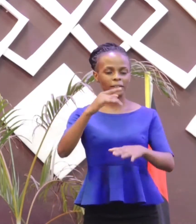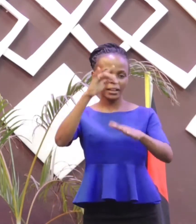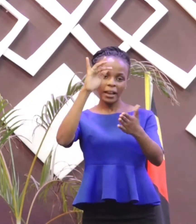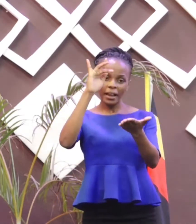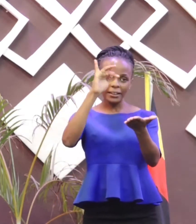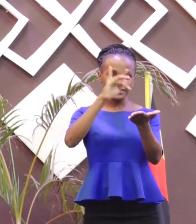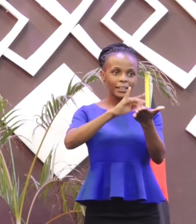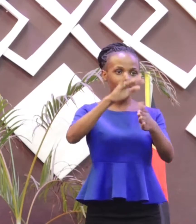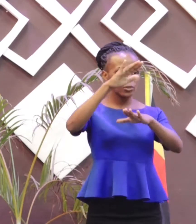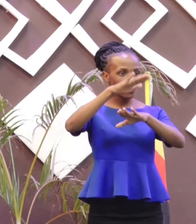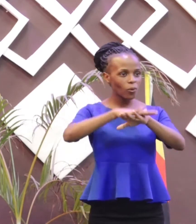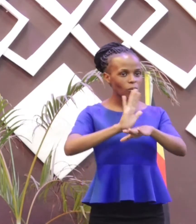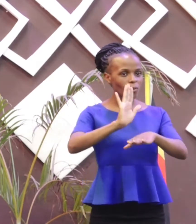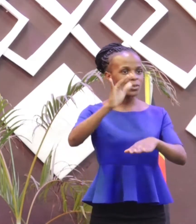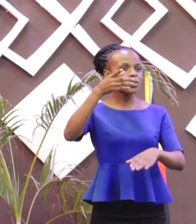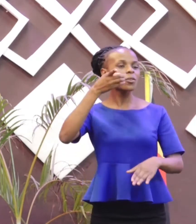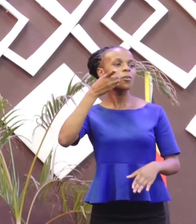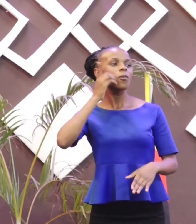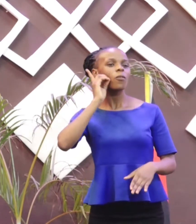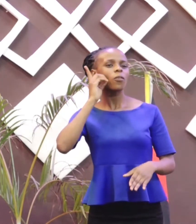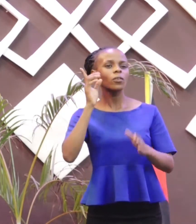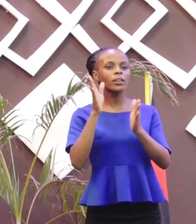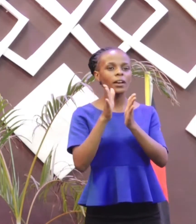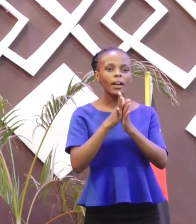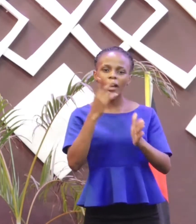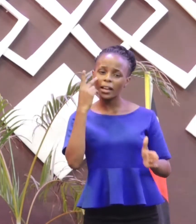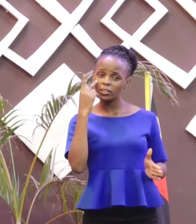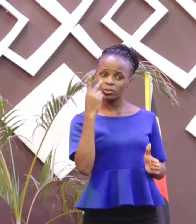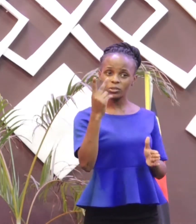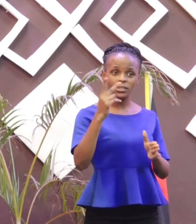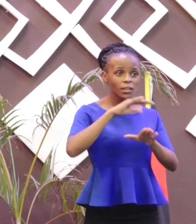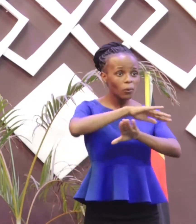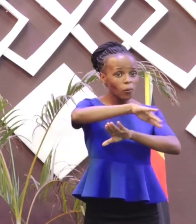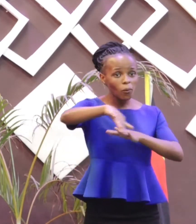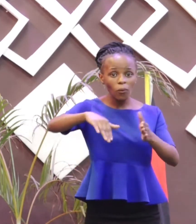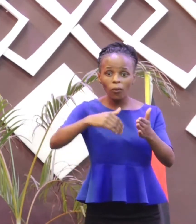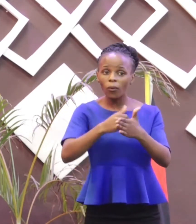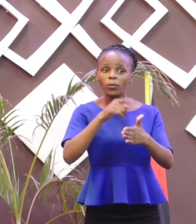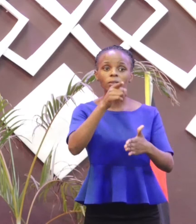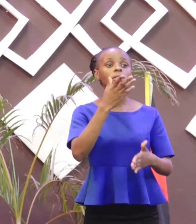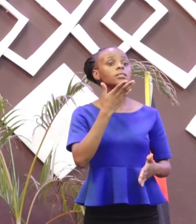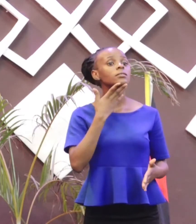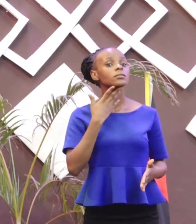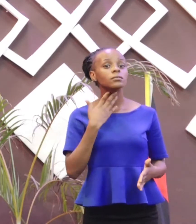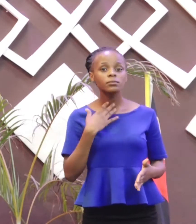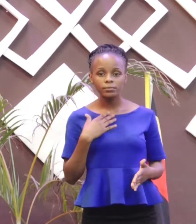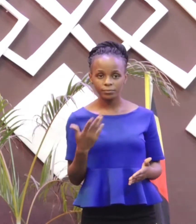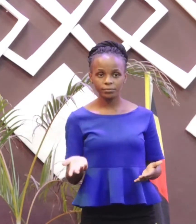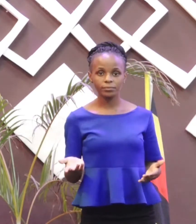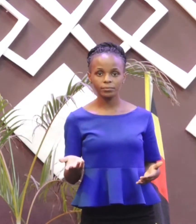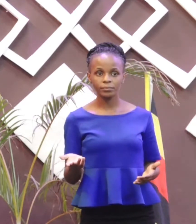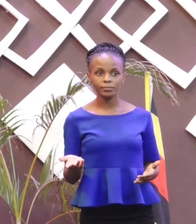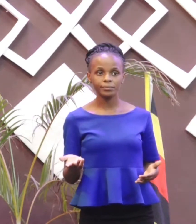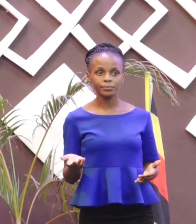touch on your screen, and you have whoever you want. Kunyiga bunyizi pesa n'okyusa n'ofuna kyonna